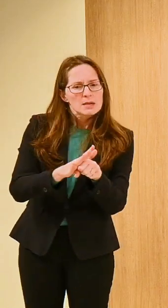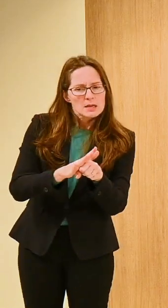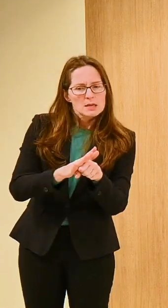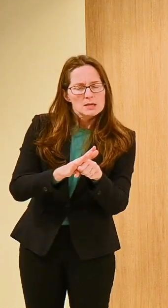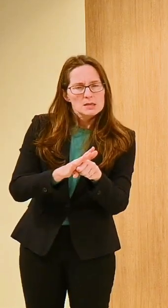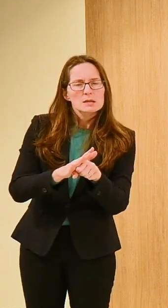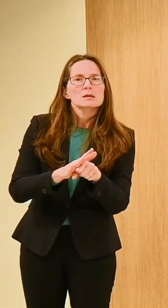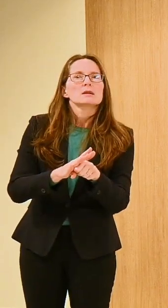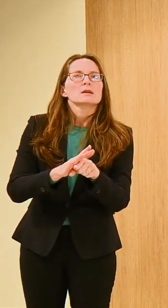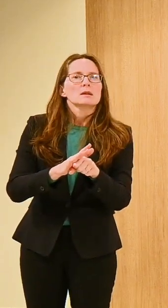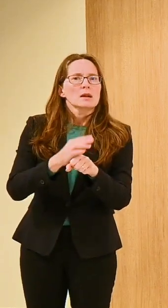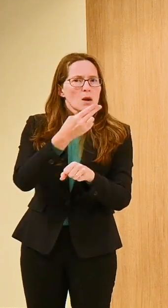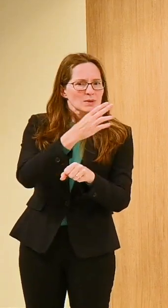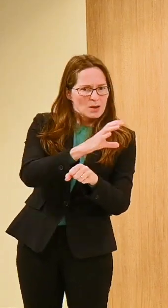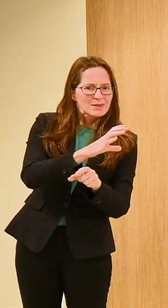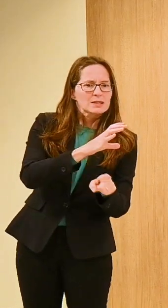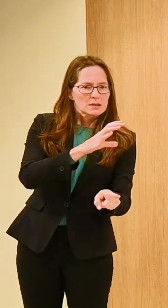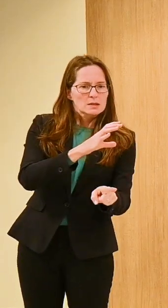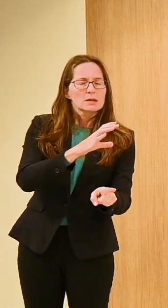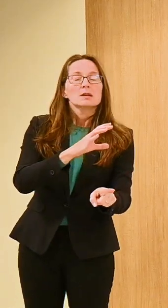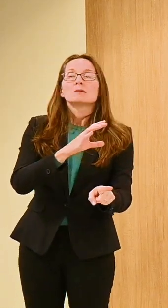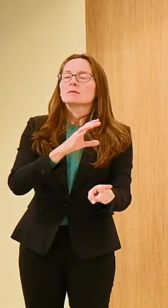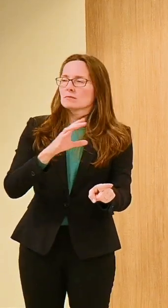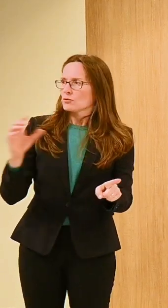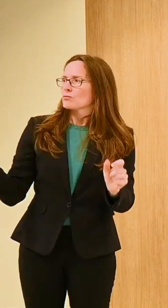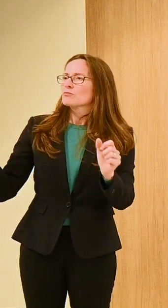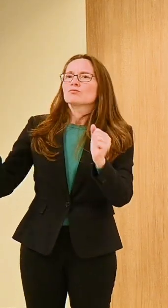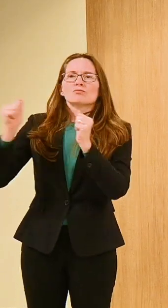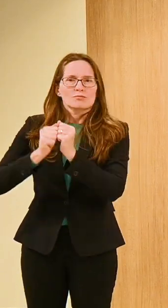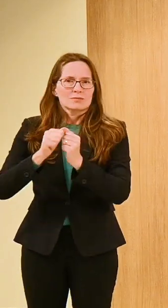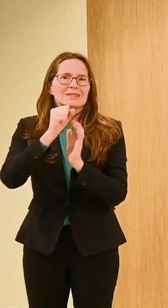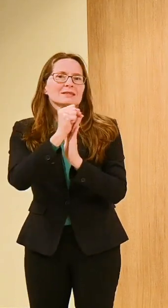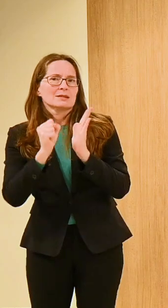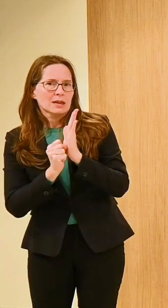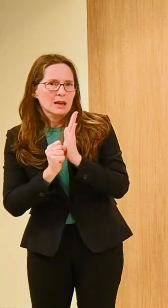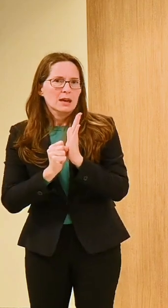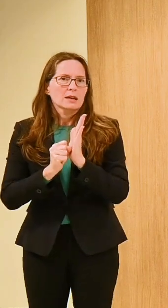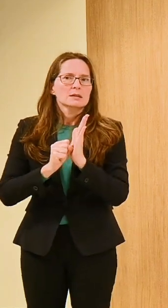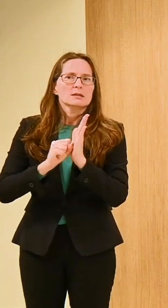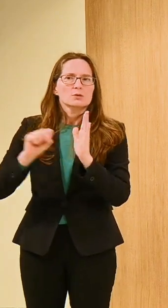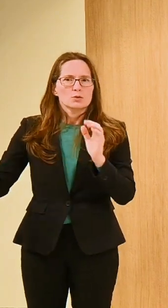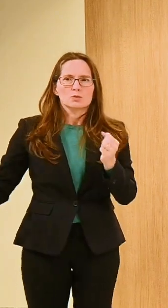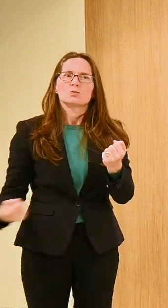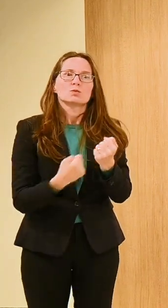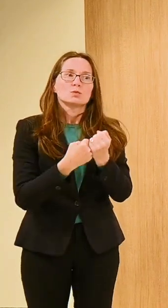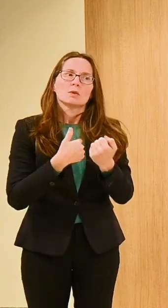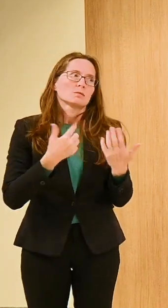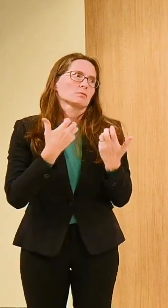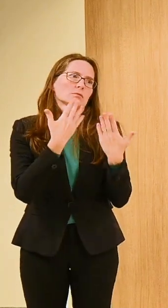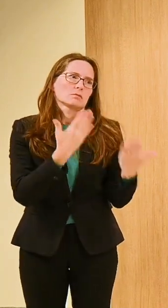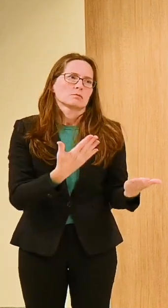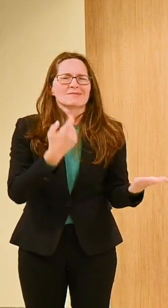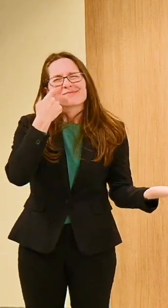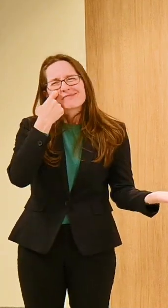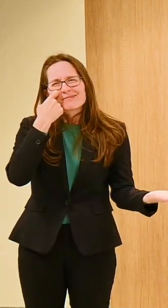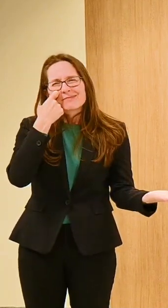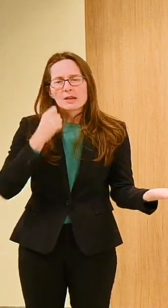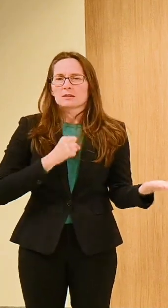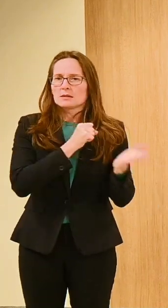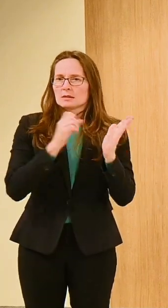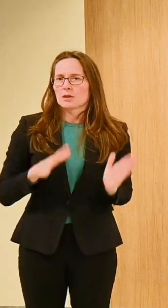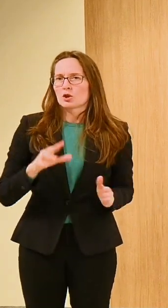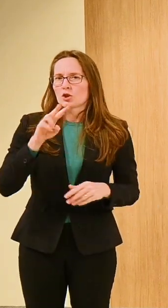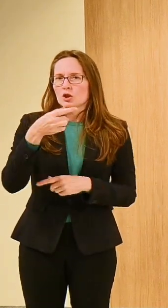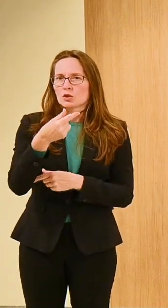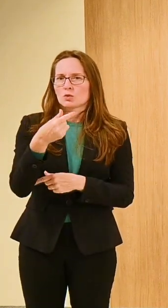contributions, and I want to give a special thank you to my very dear friend, Senator Guy Gazzoni, who you heard from, and our